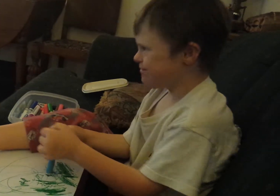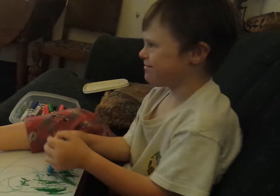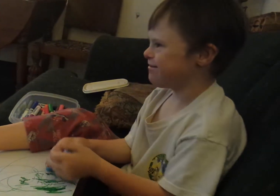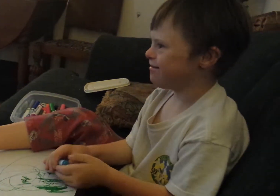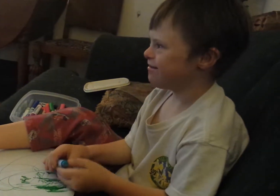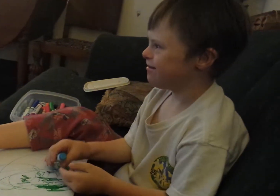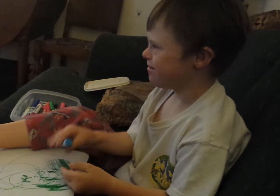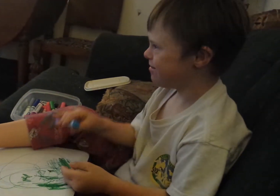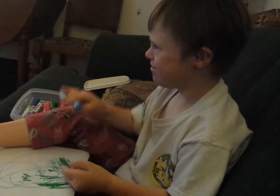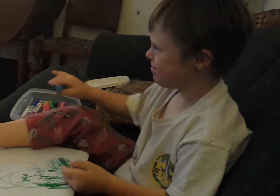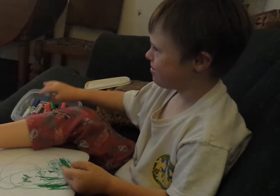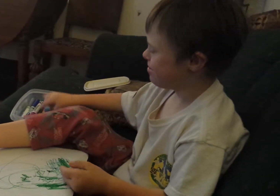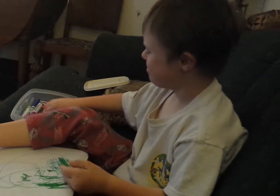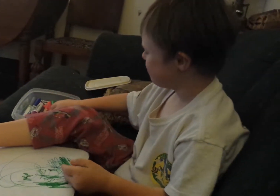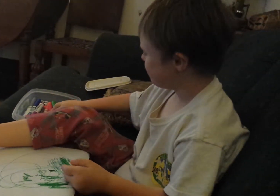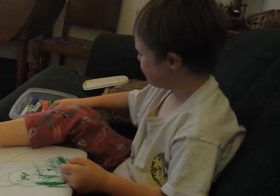Can you make a P and shake it?